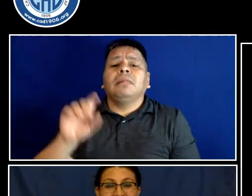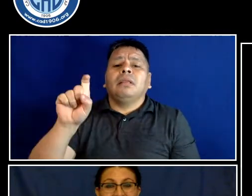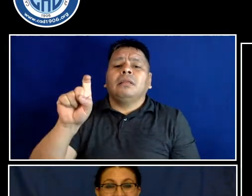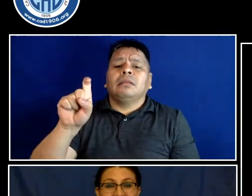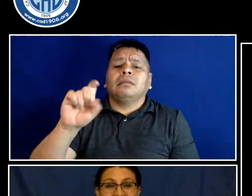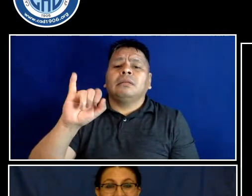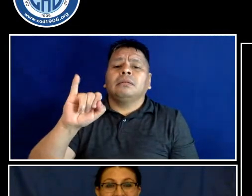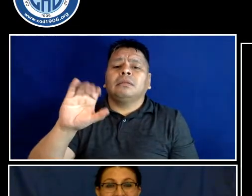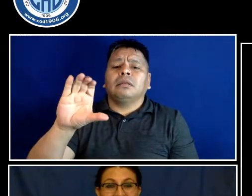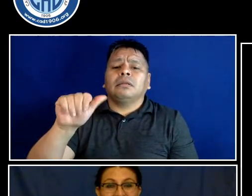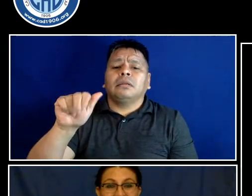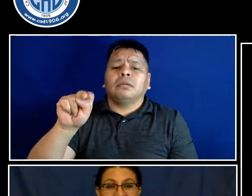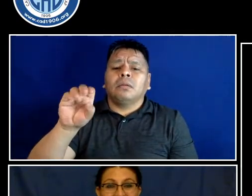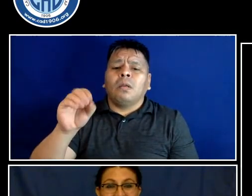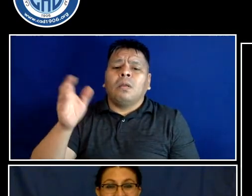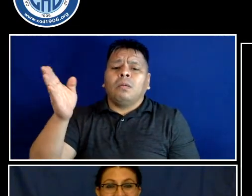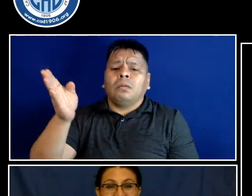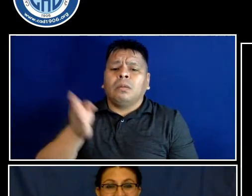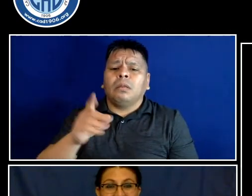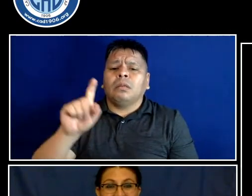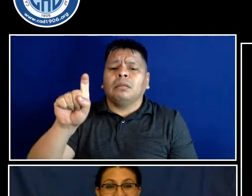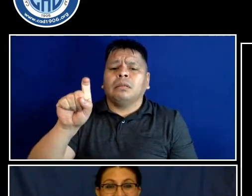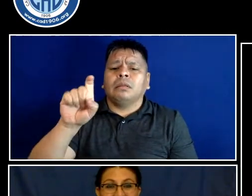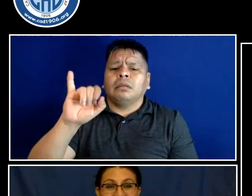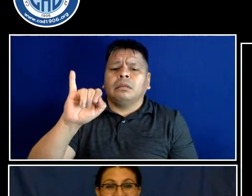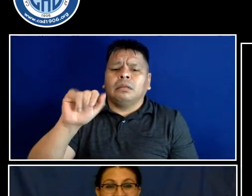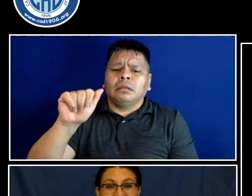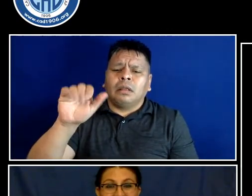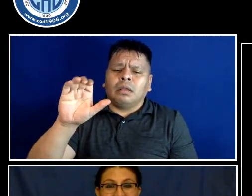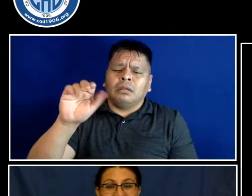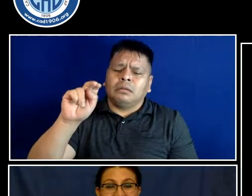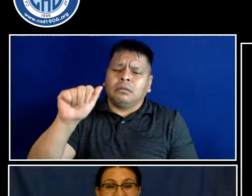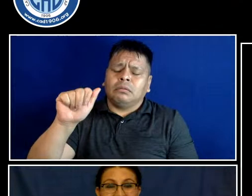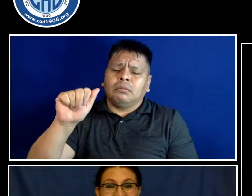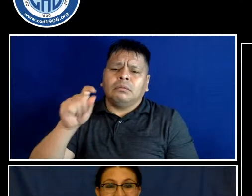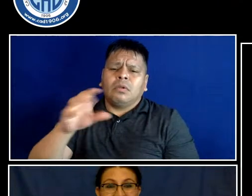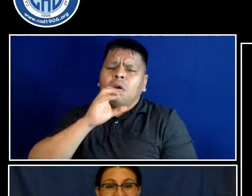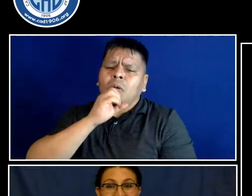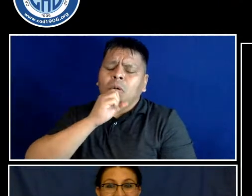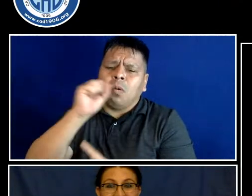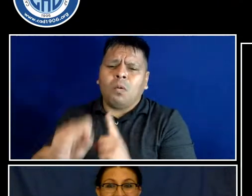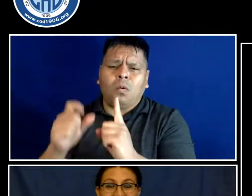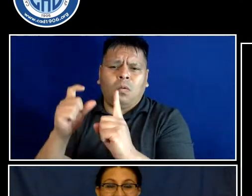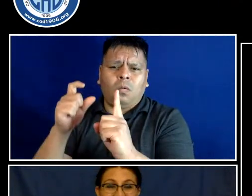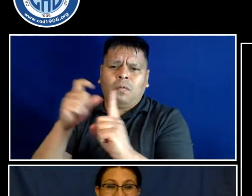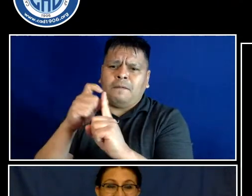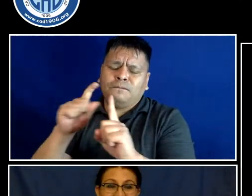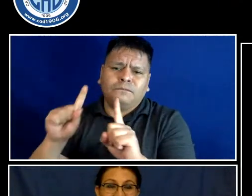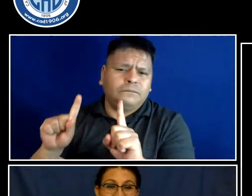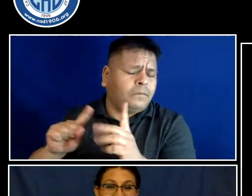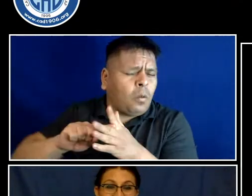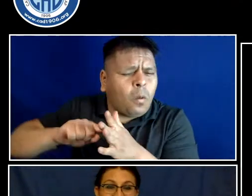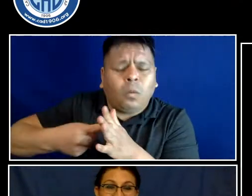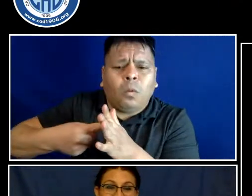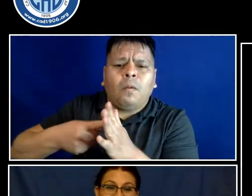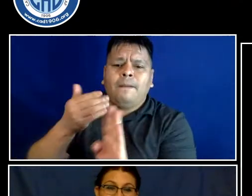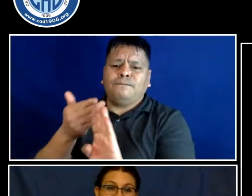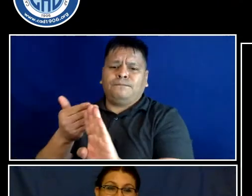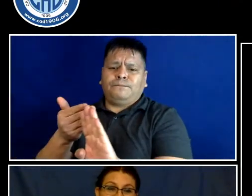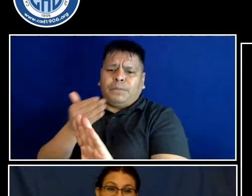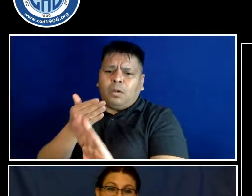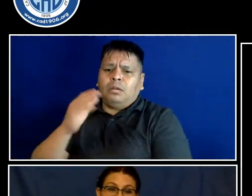out from the Texas Latin community to see if there is a sign for it. Moving on to the next term, and you see it